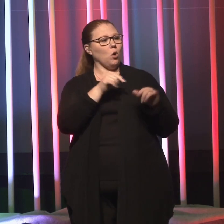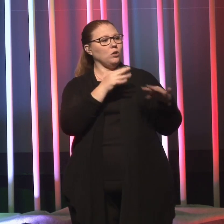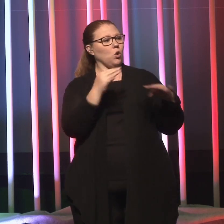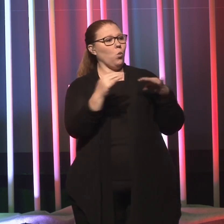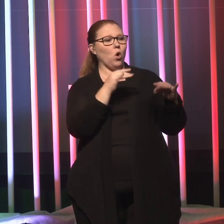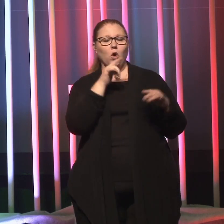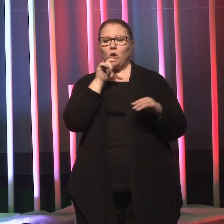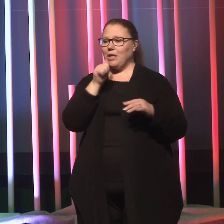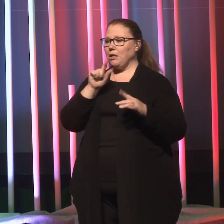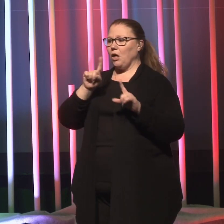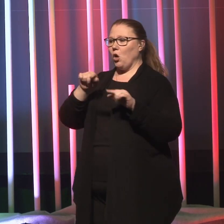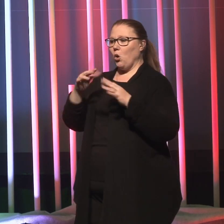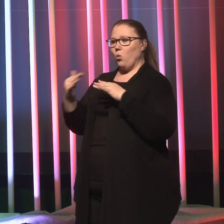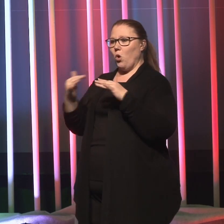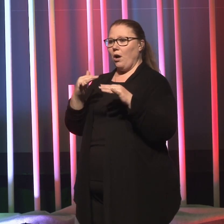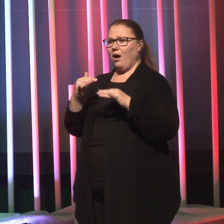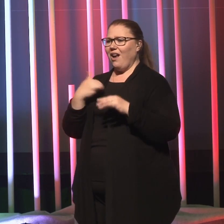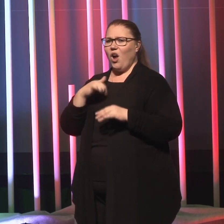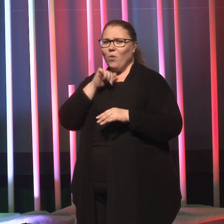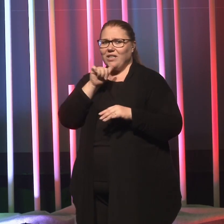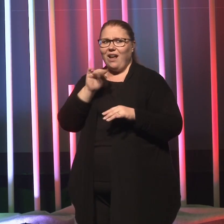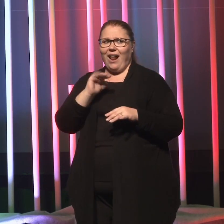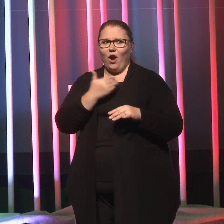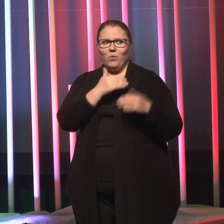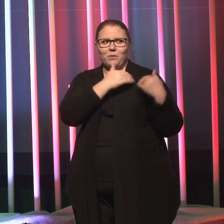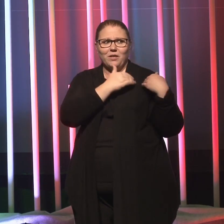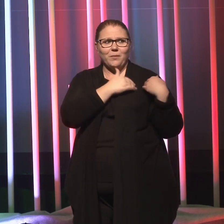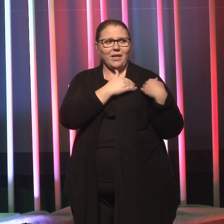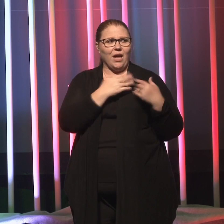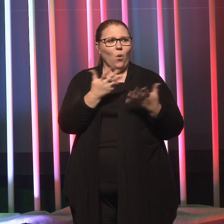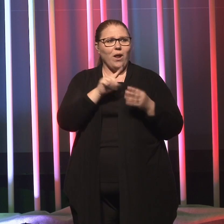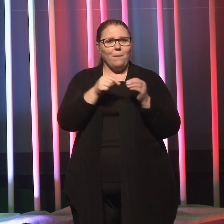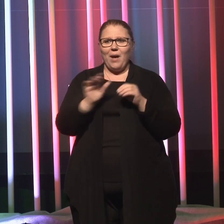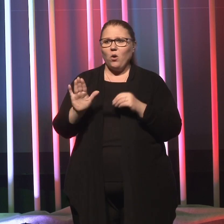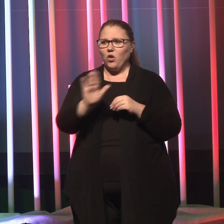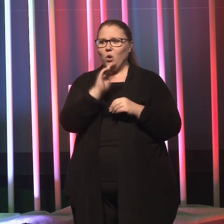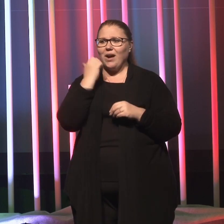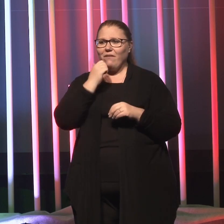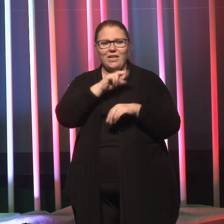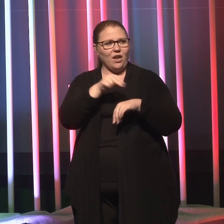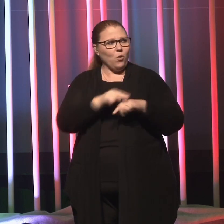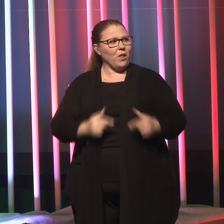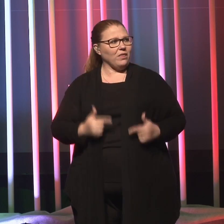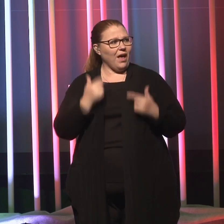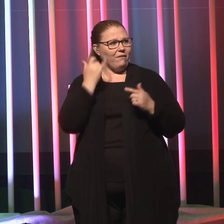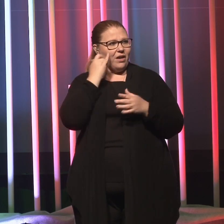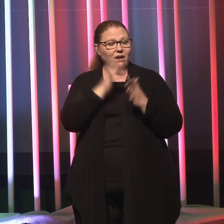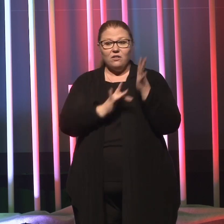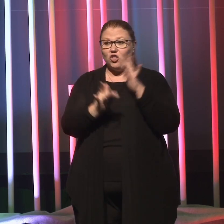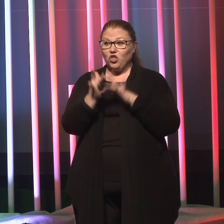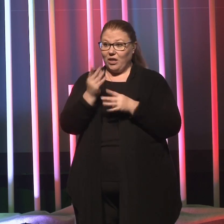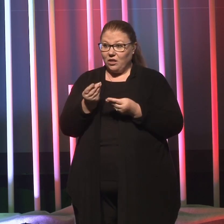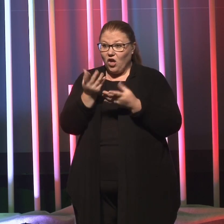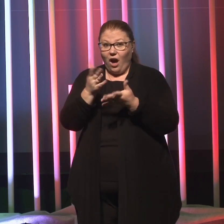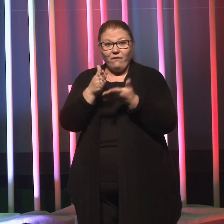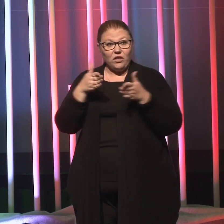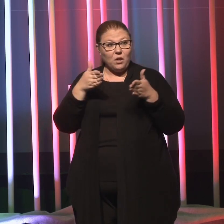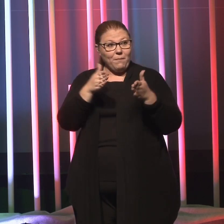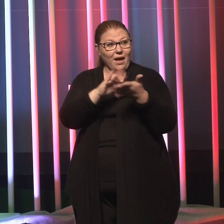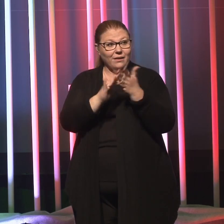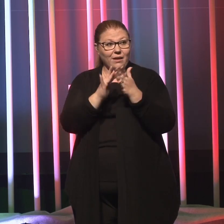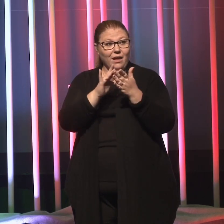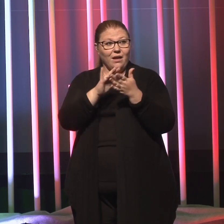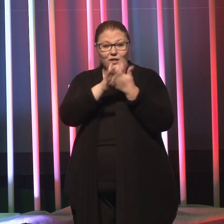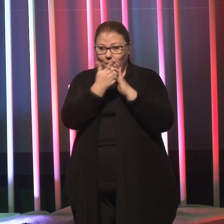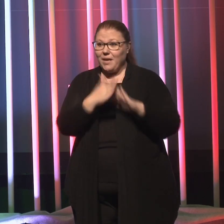in that room? No, we're not in that room. So what about your everyday normal life? Right? If Jesus offers this path to peace that's not built on